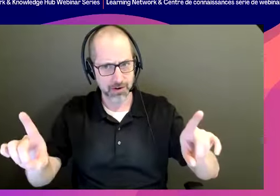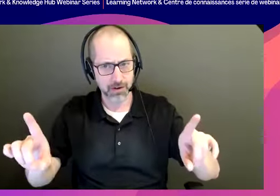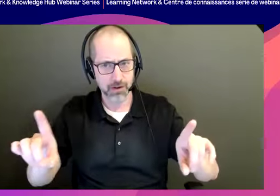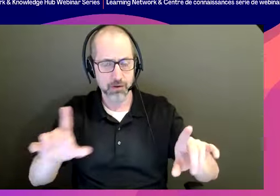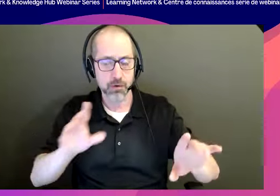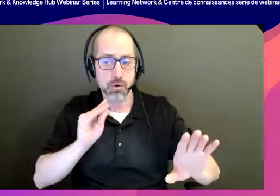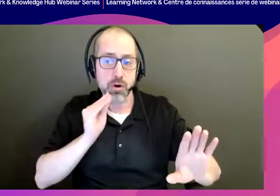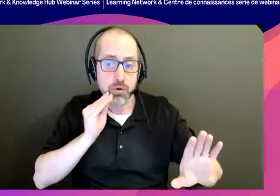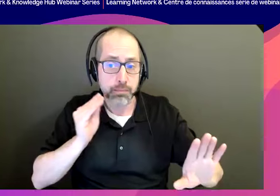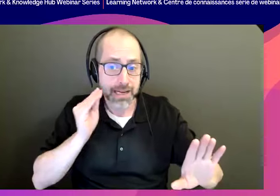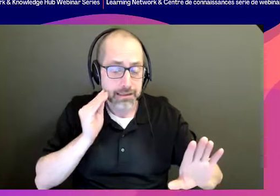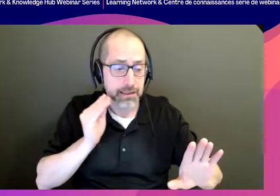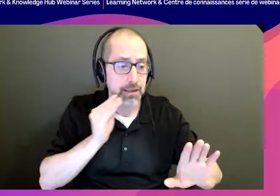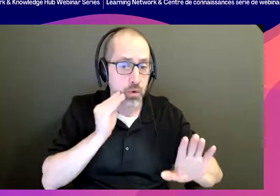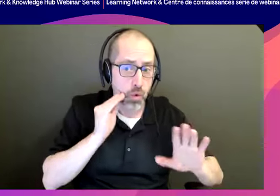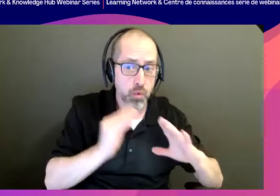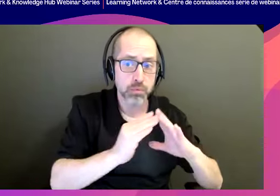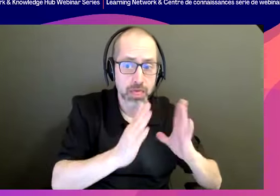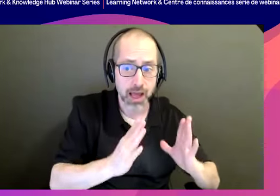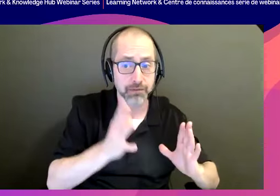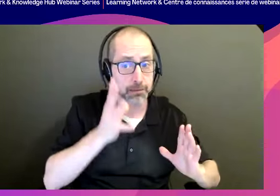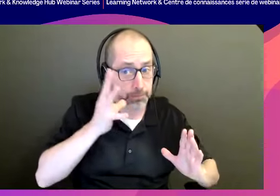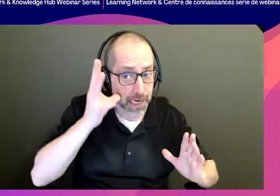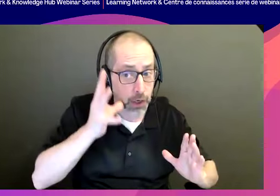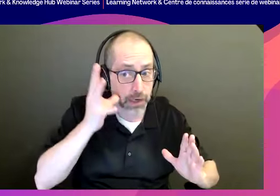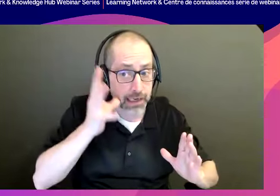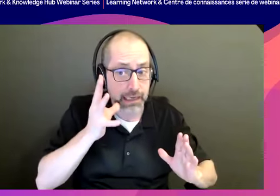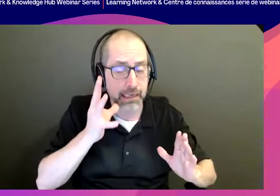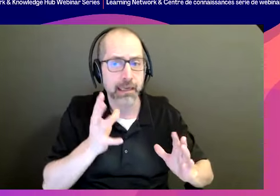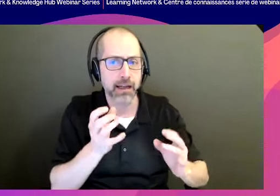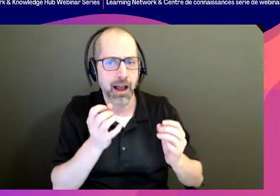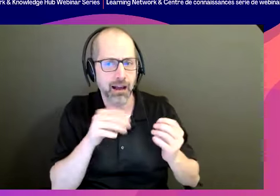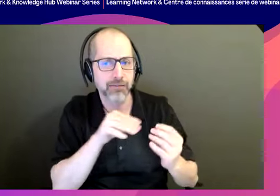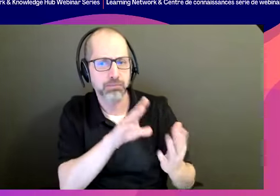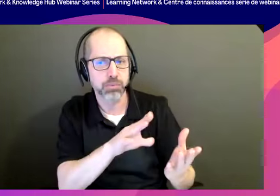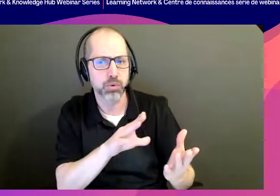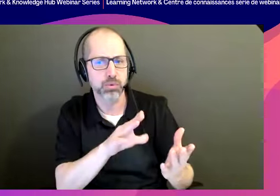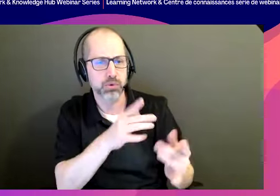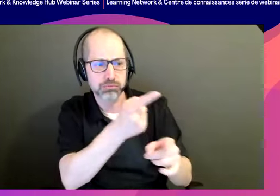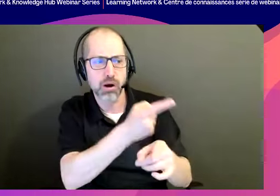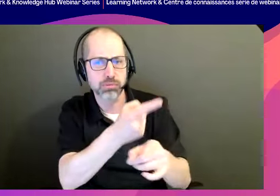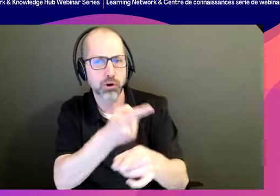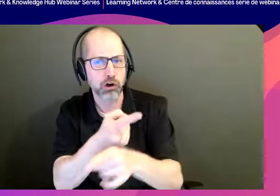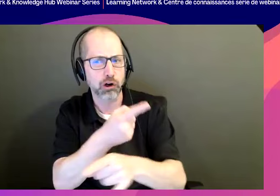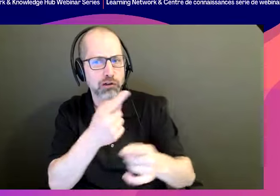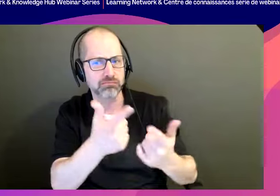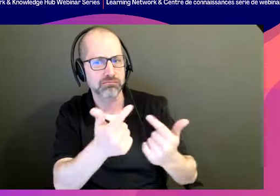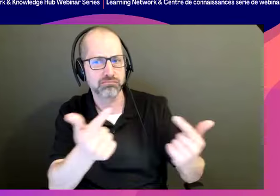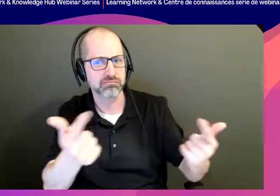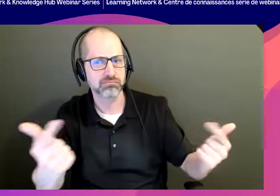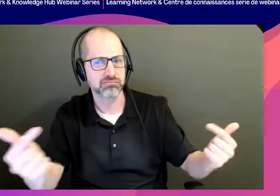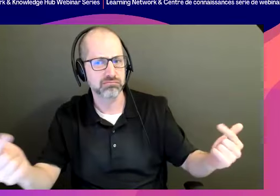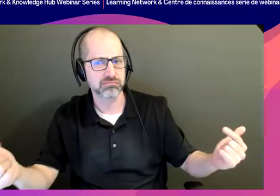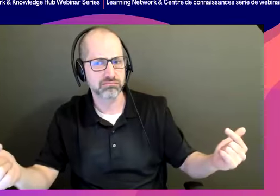domestic life and parenting, there are many ways to do it right. I've seen, been